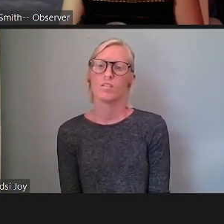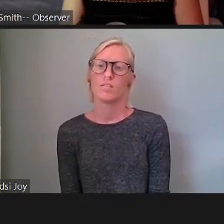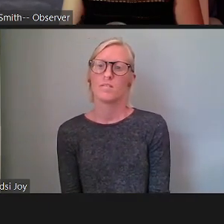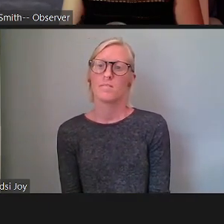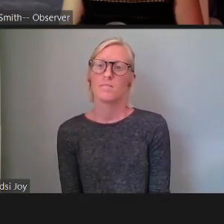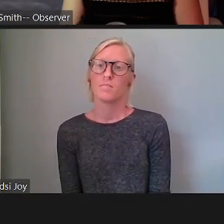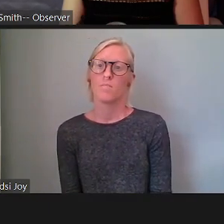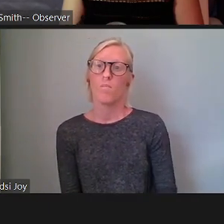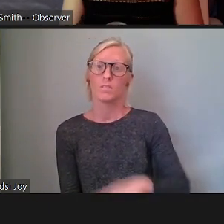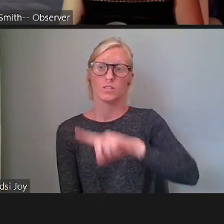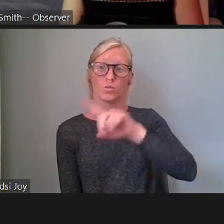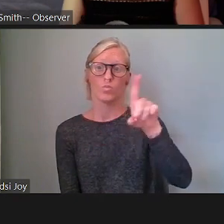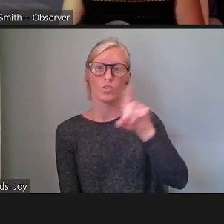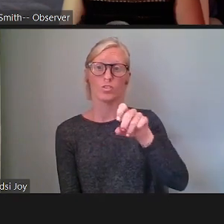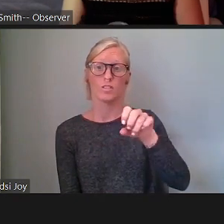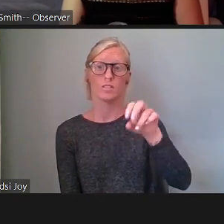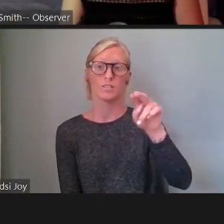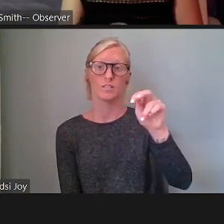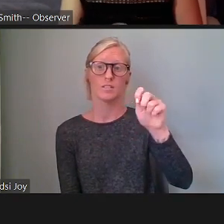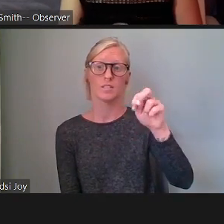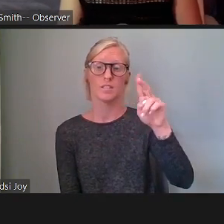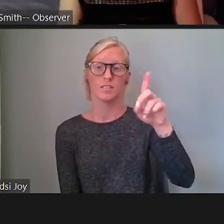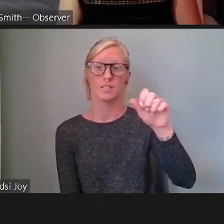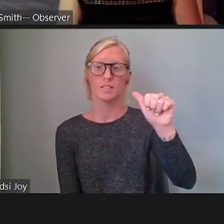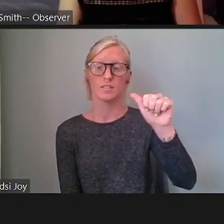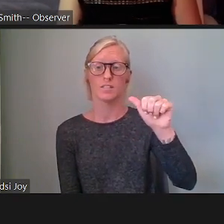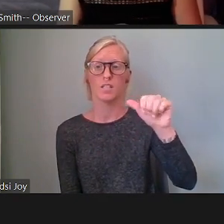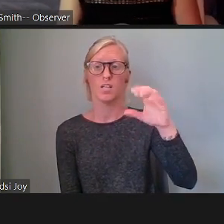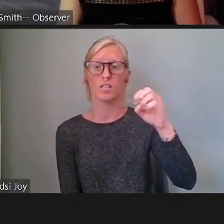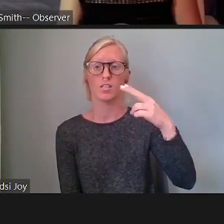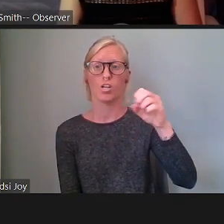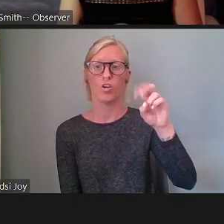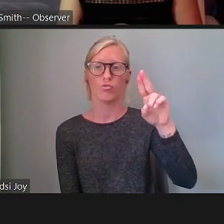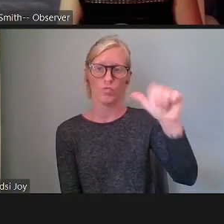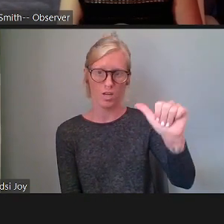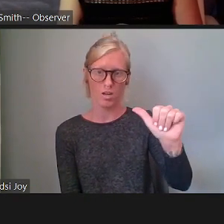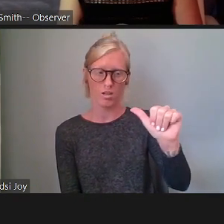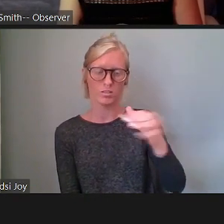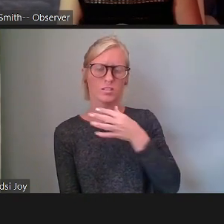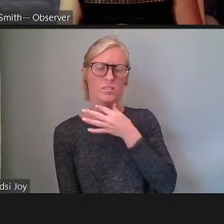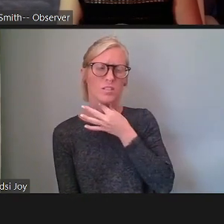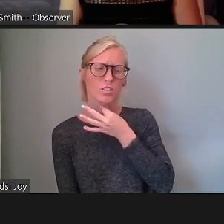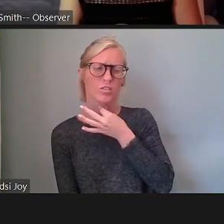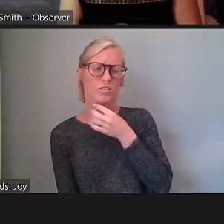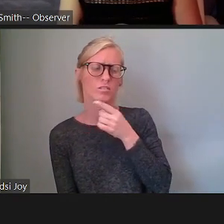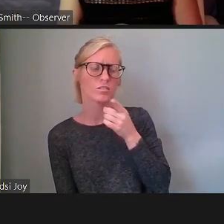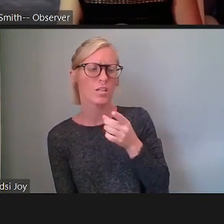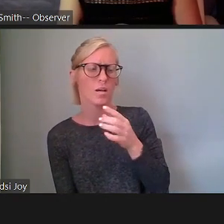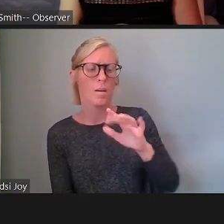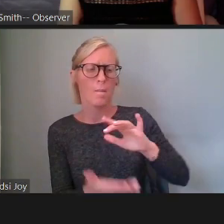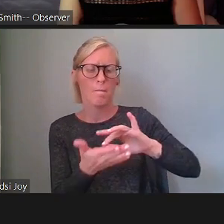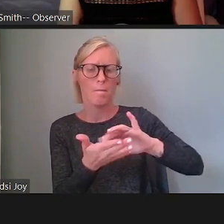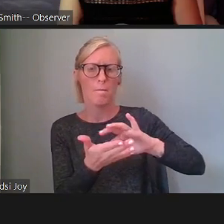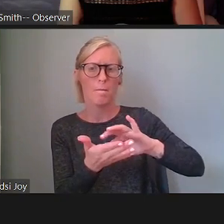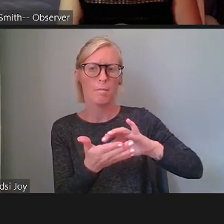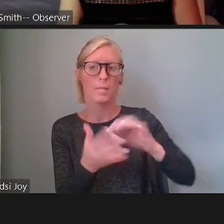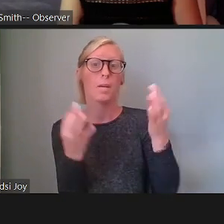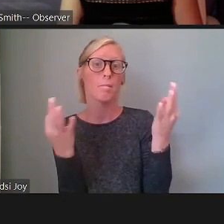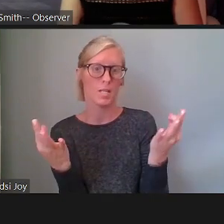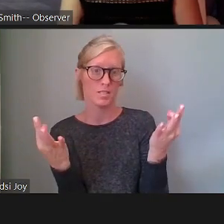There's a question from Tenzin Chokra asking about what about meditation for those who